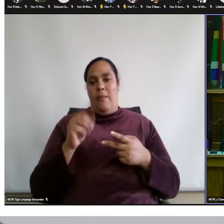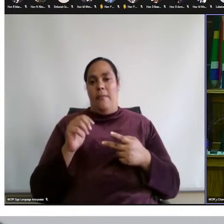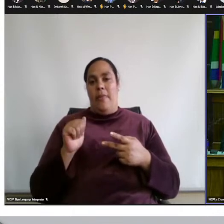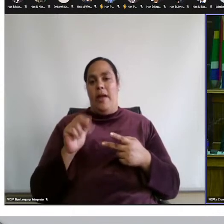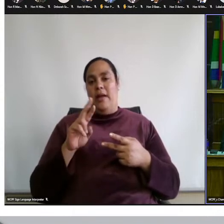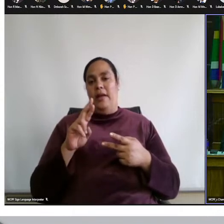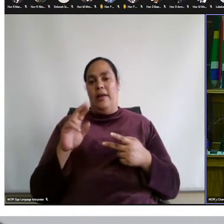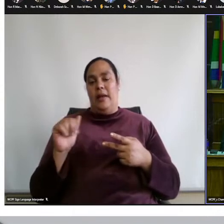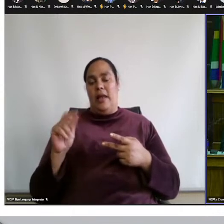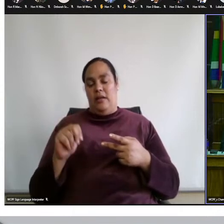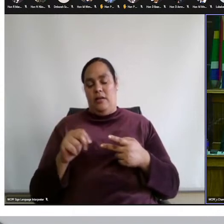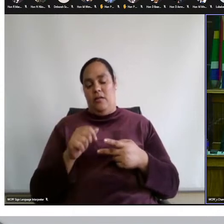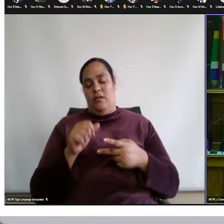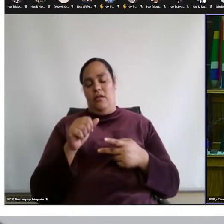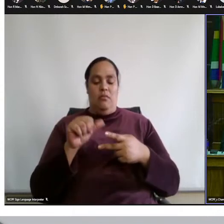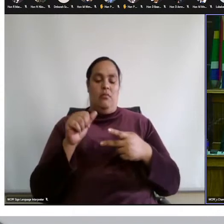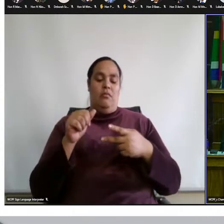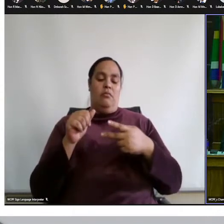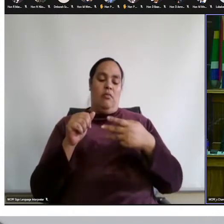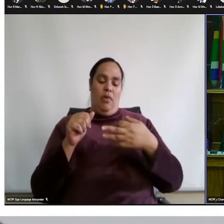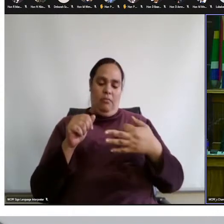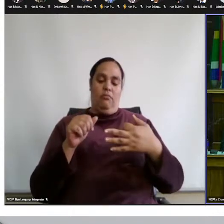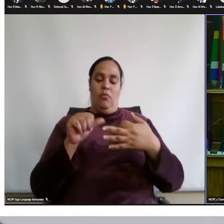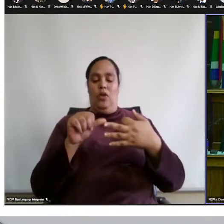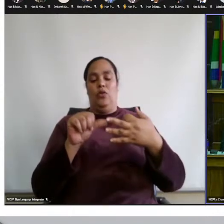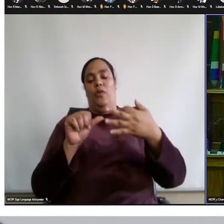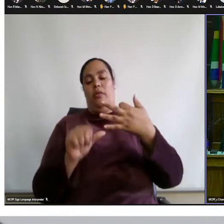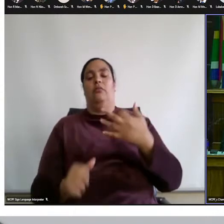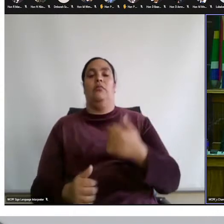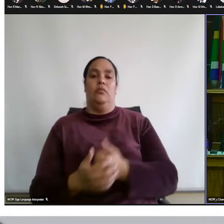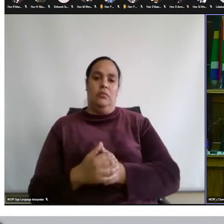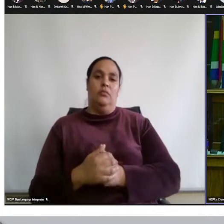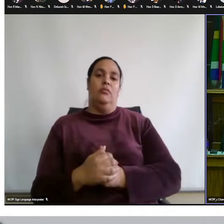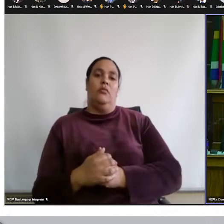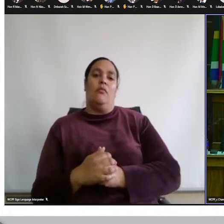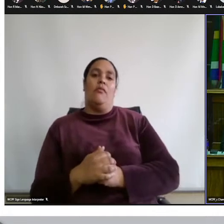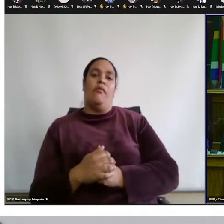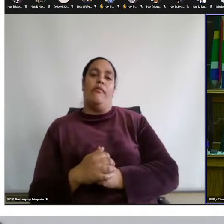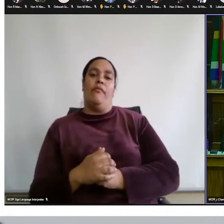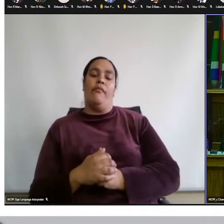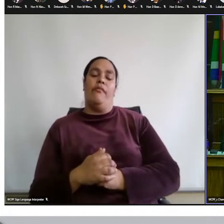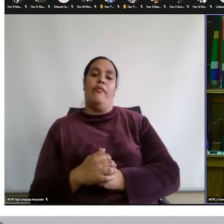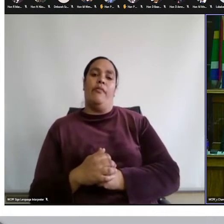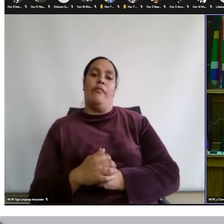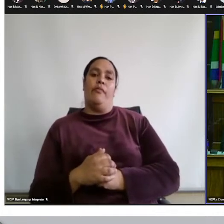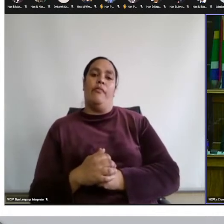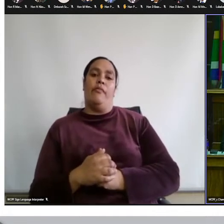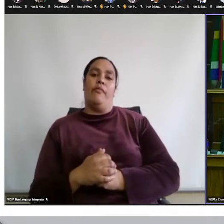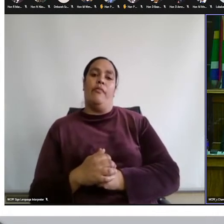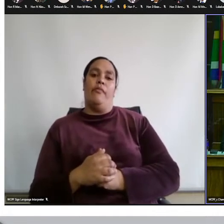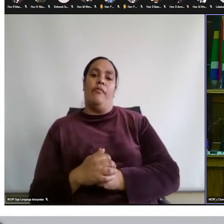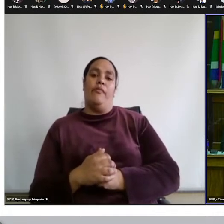the next speakers. I recognize you, Honourable Van der Westhuizen.